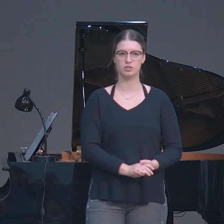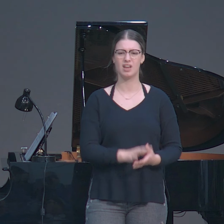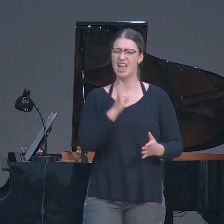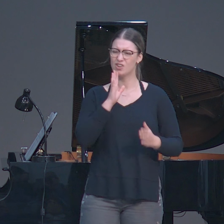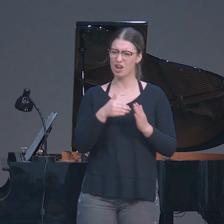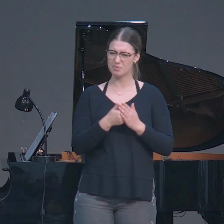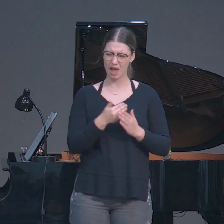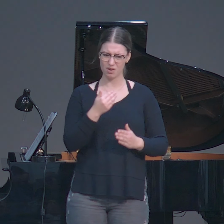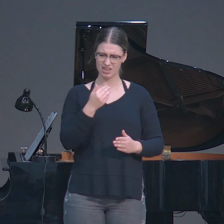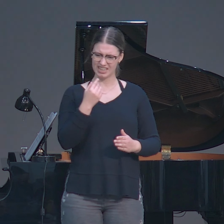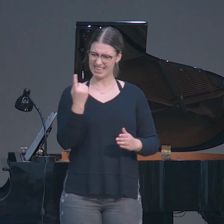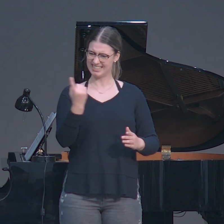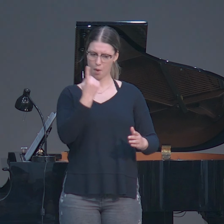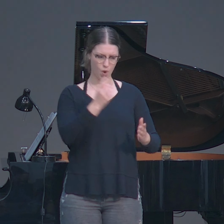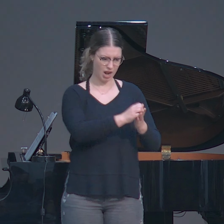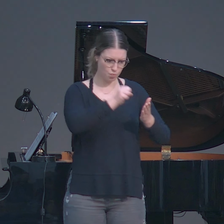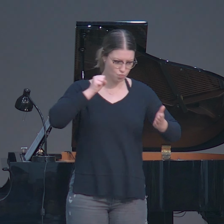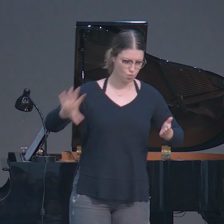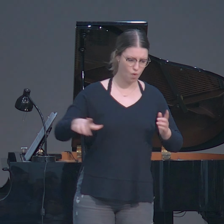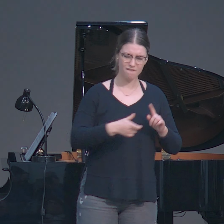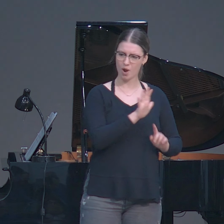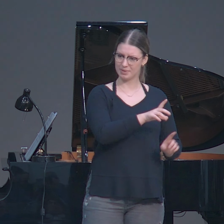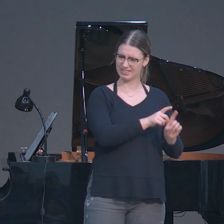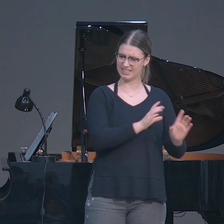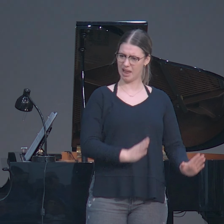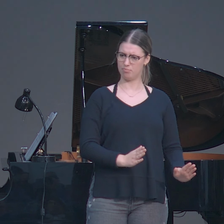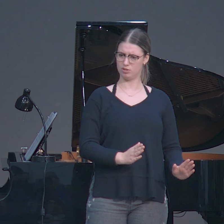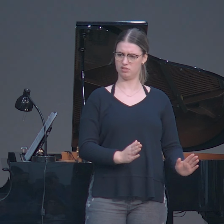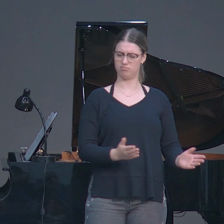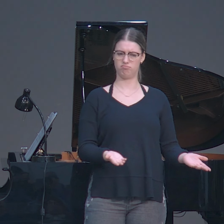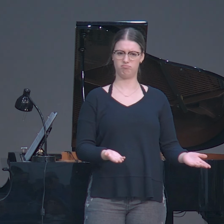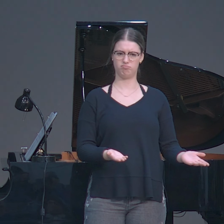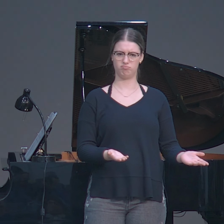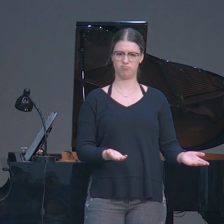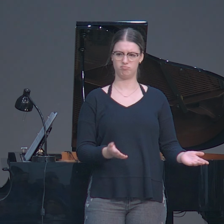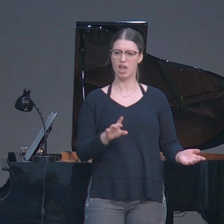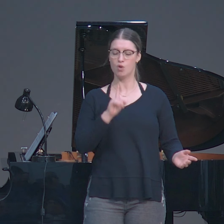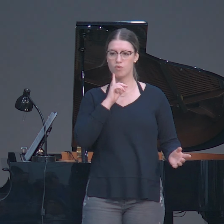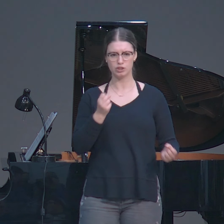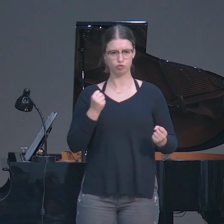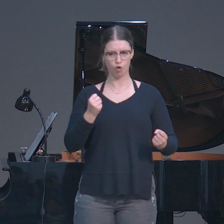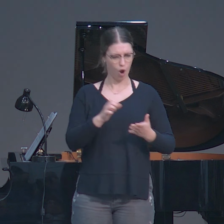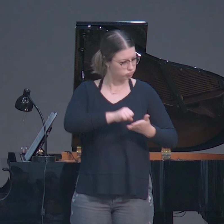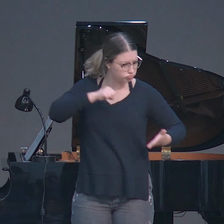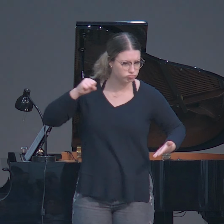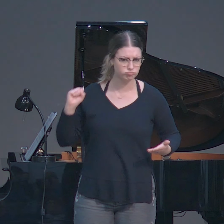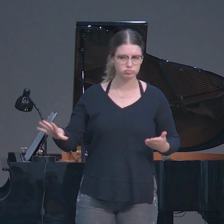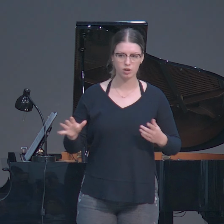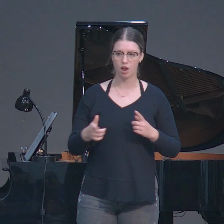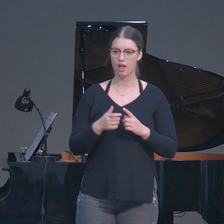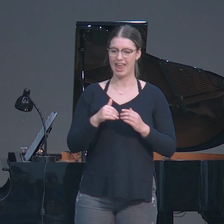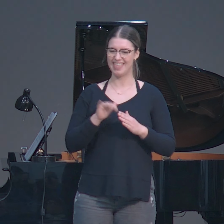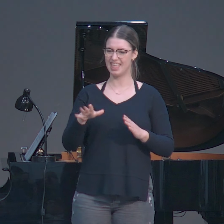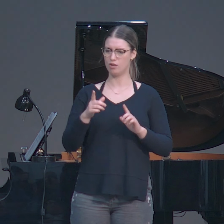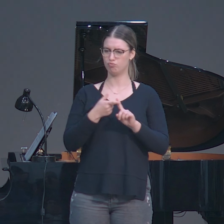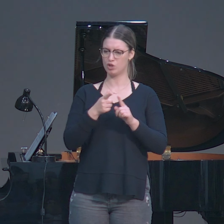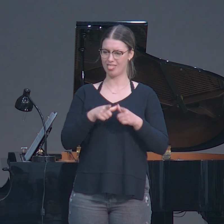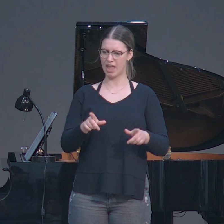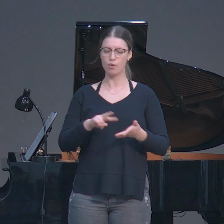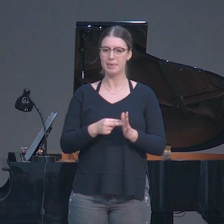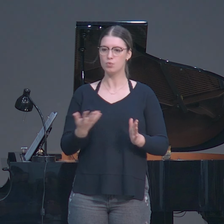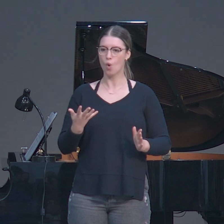away from them. And the words taken away are very strong in the original language. The implication